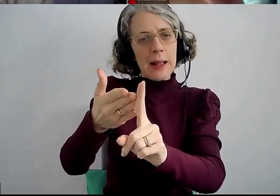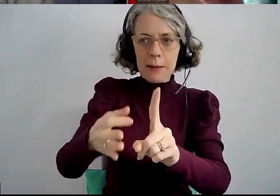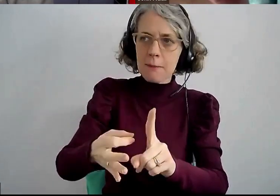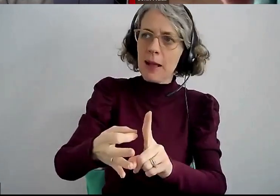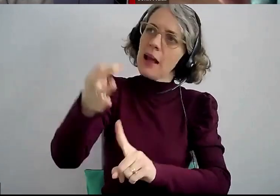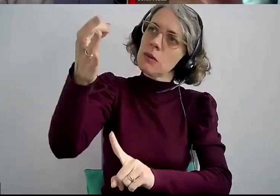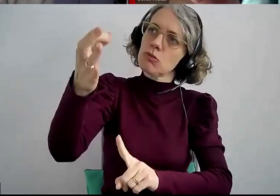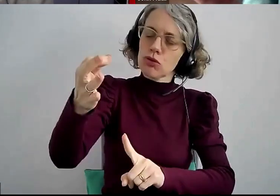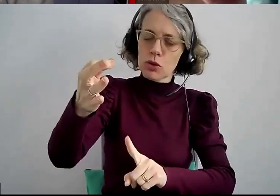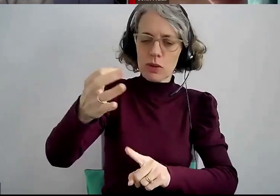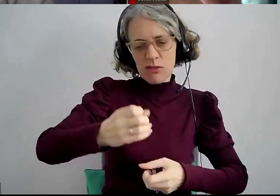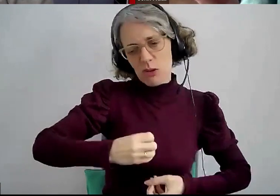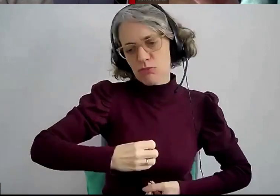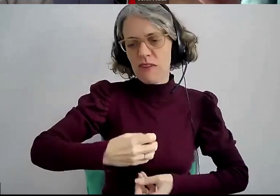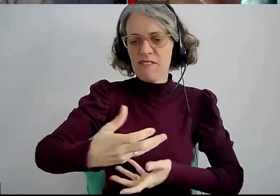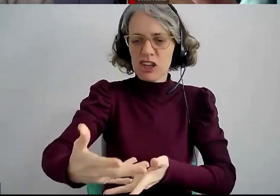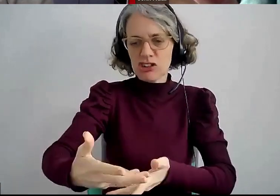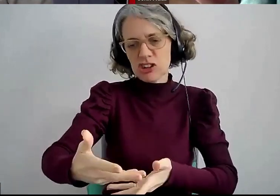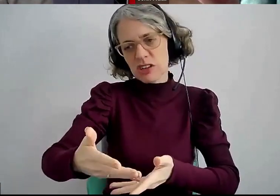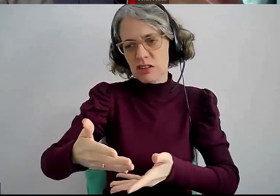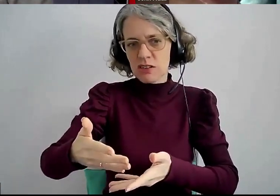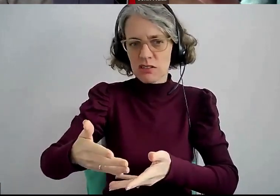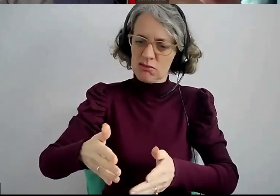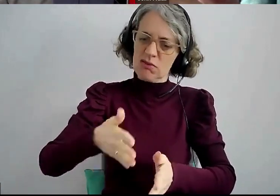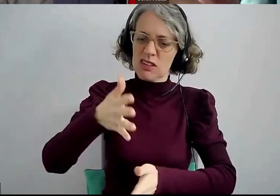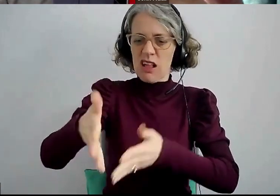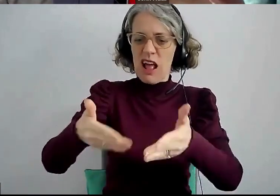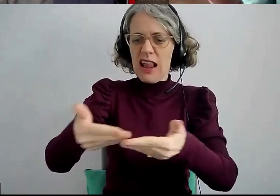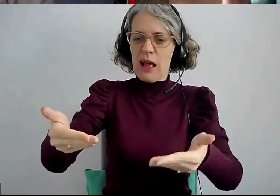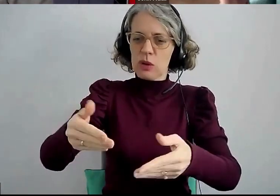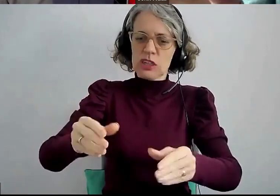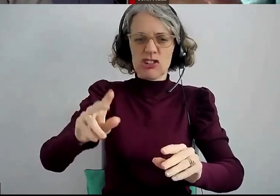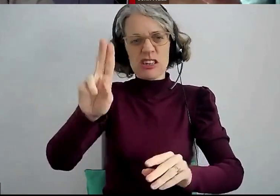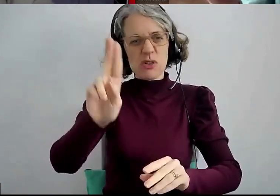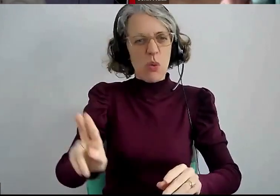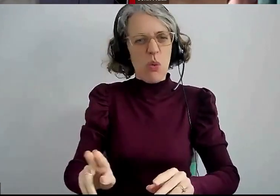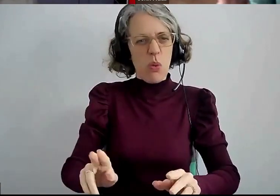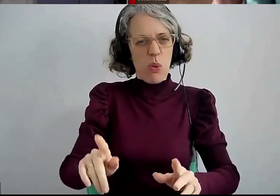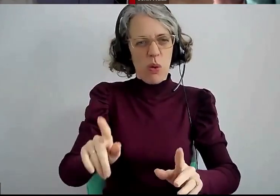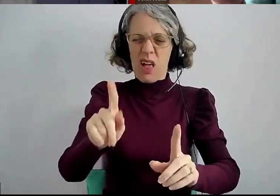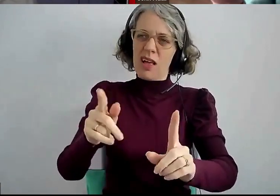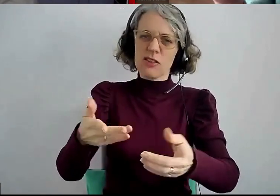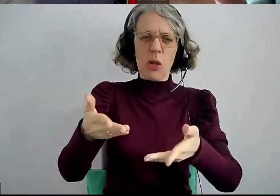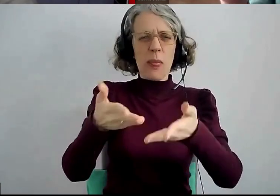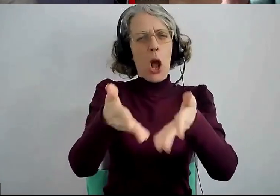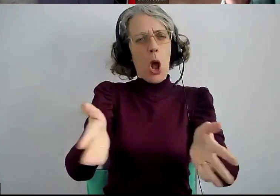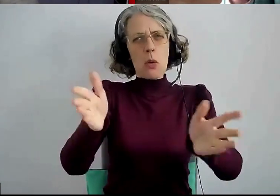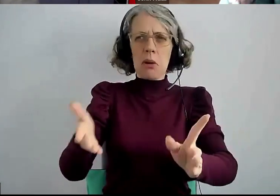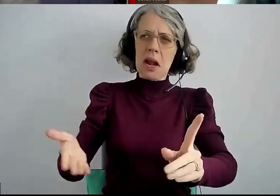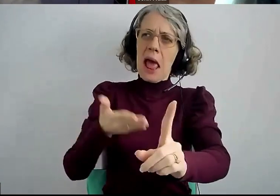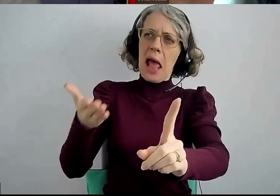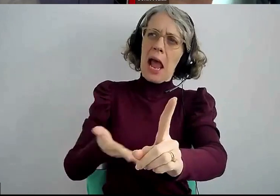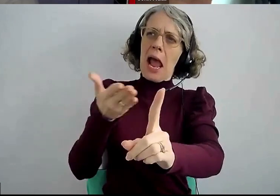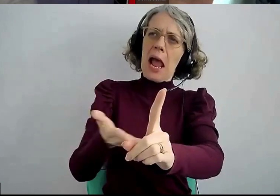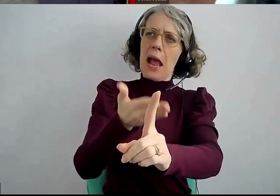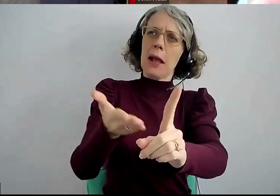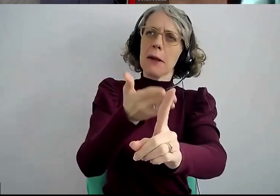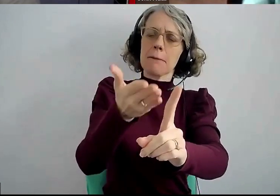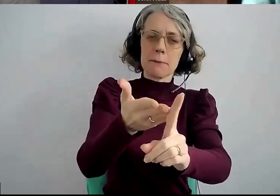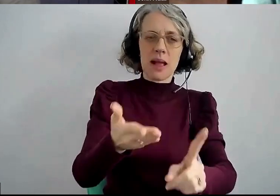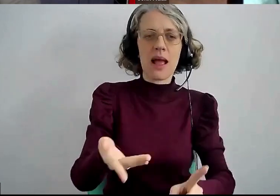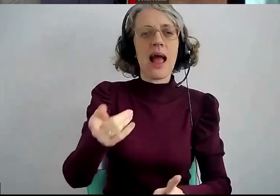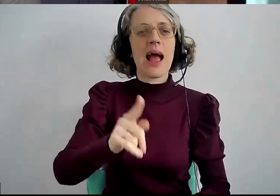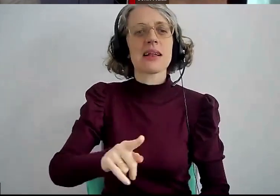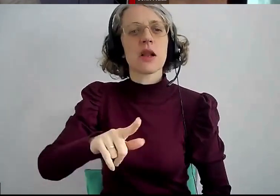provision for sign language in schools and so on, that kind of open-ended aim. And then